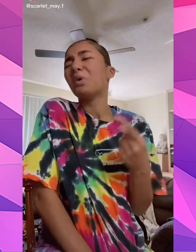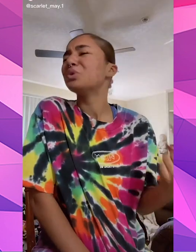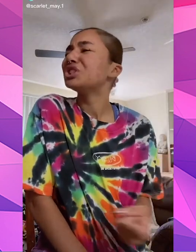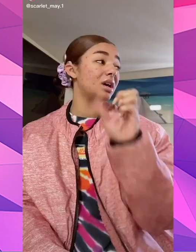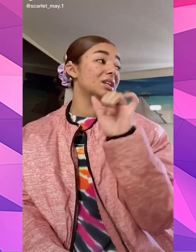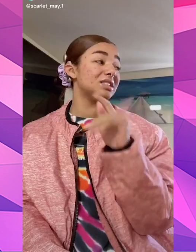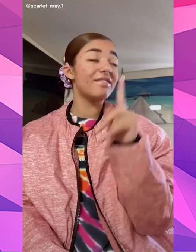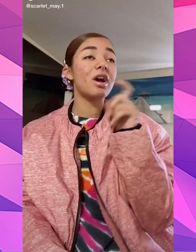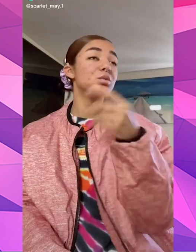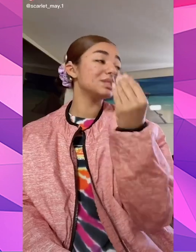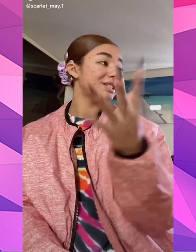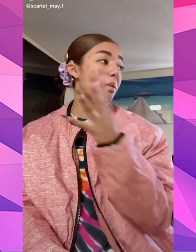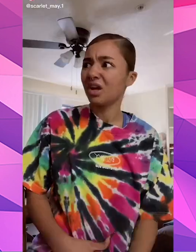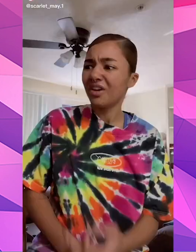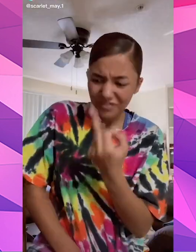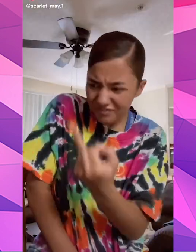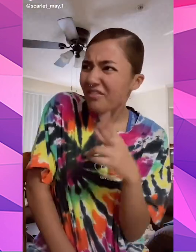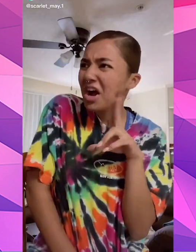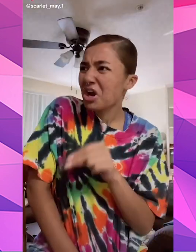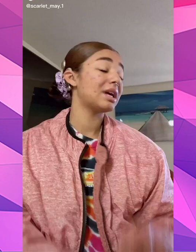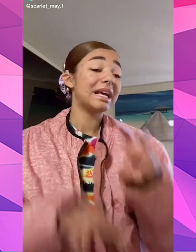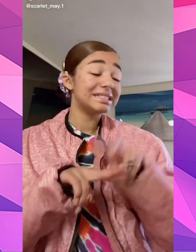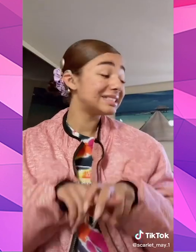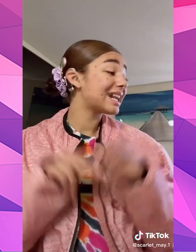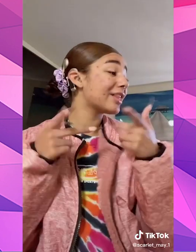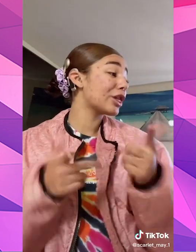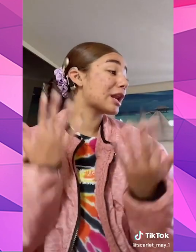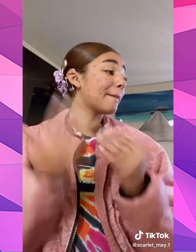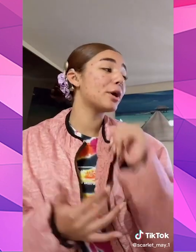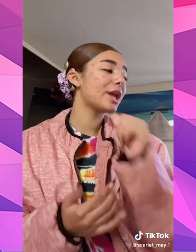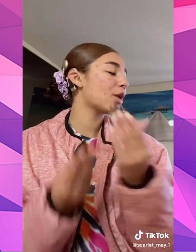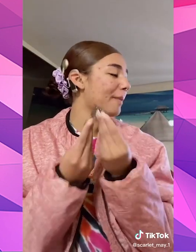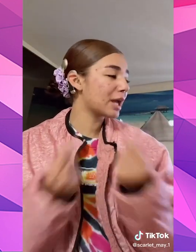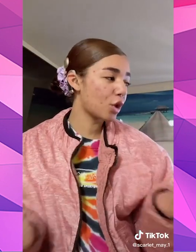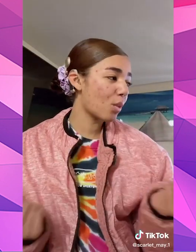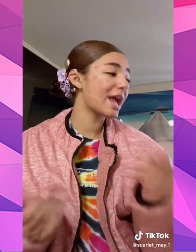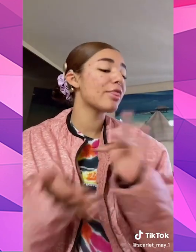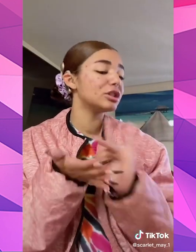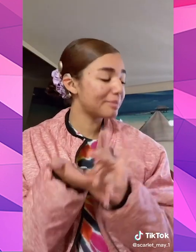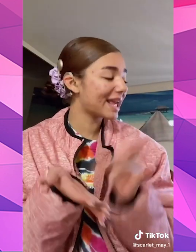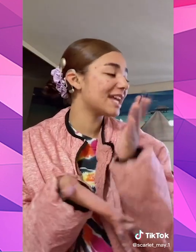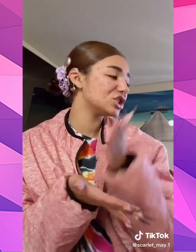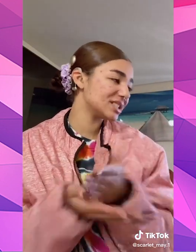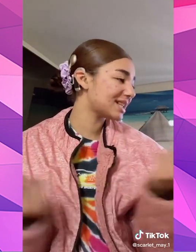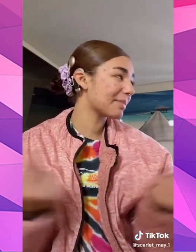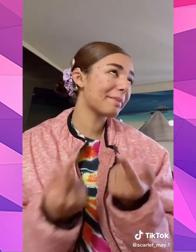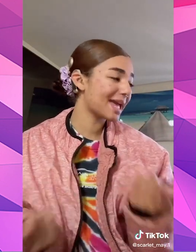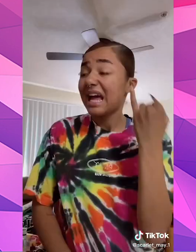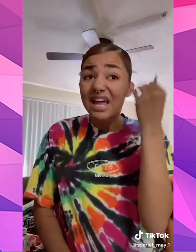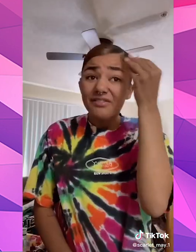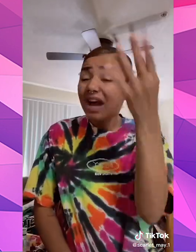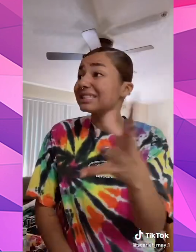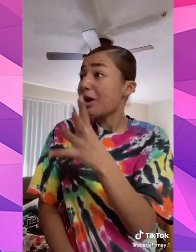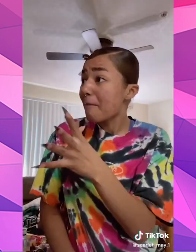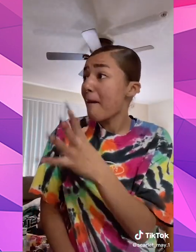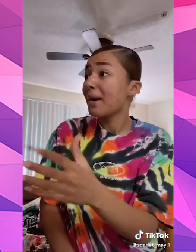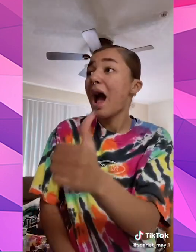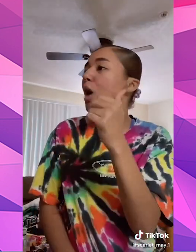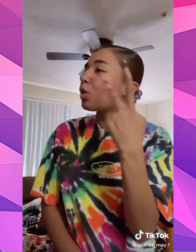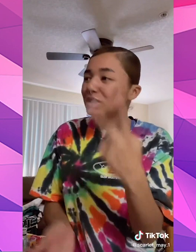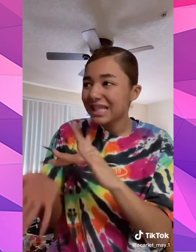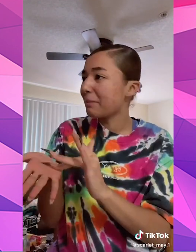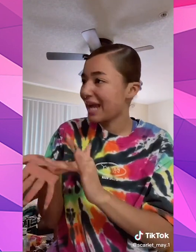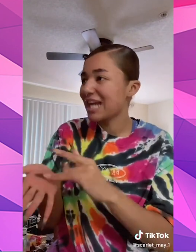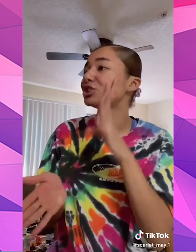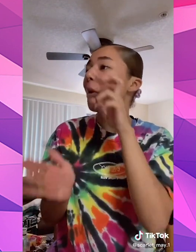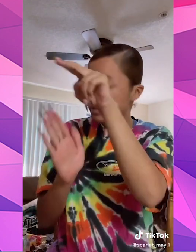Ouch Saval, you need to tell mama Fuck no Sitting here letting it burn Ankle make it go away There's medication To stop the pain If I tell mama I